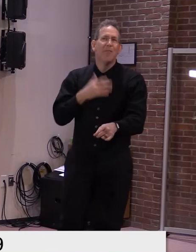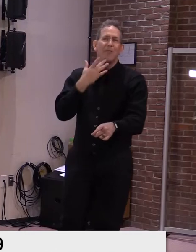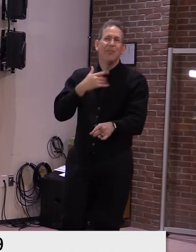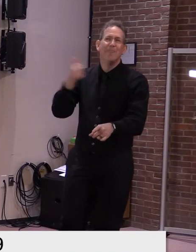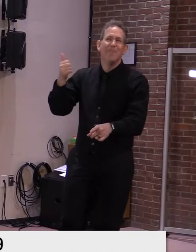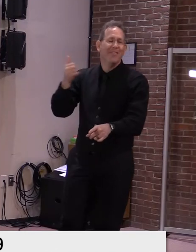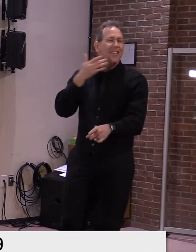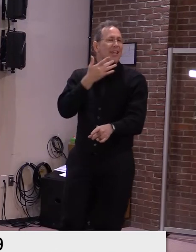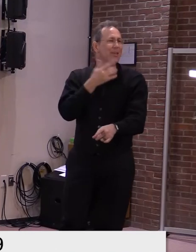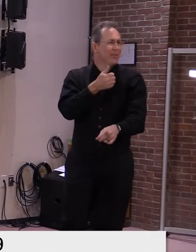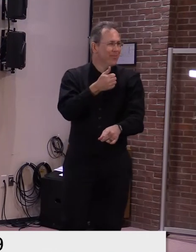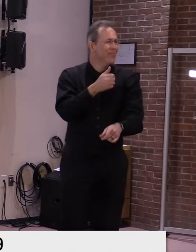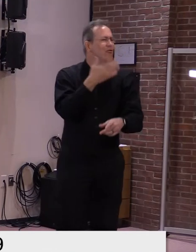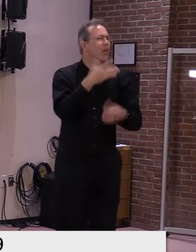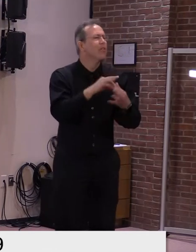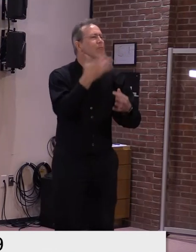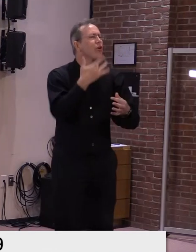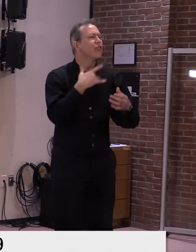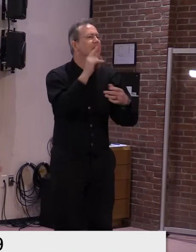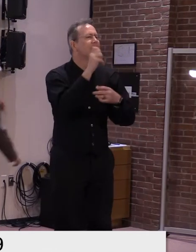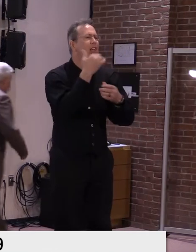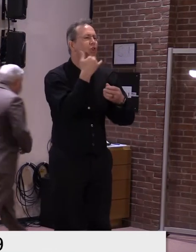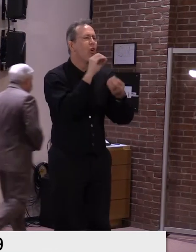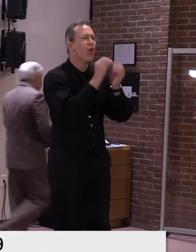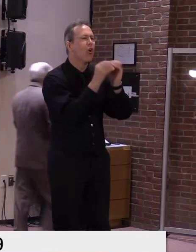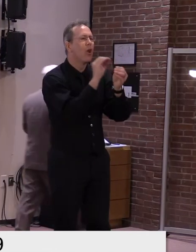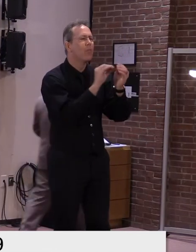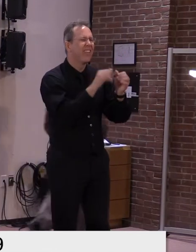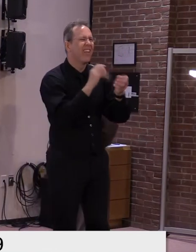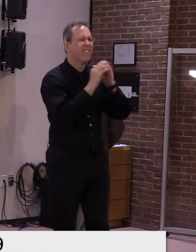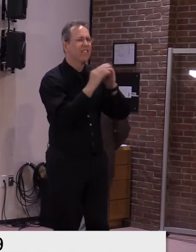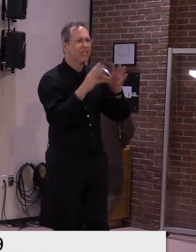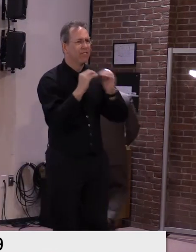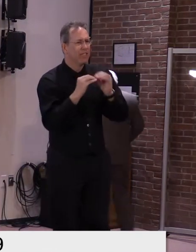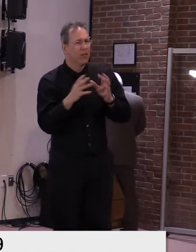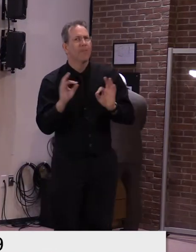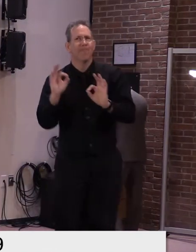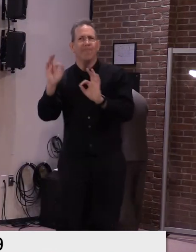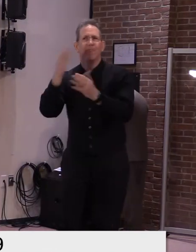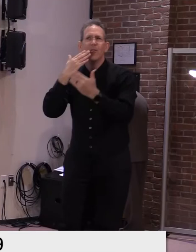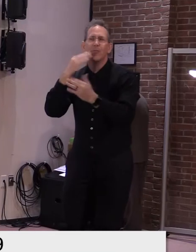Thank you. Mike Donahue, the Islander.